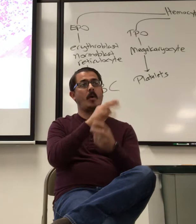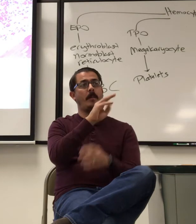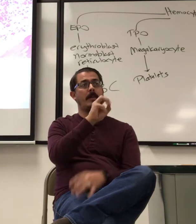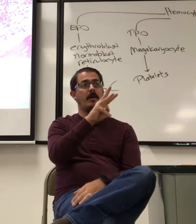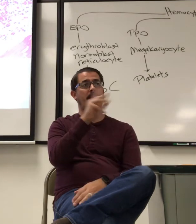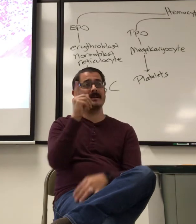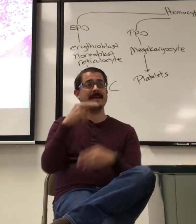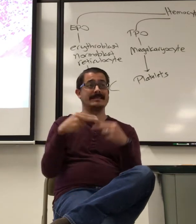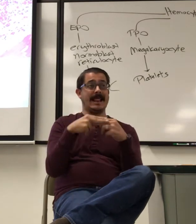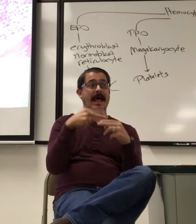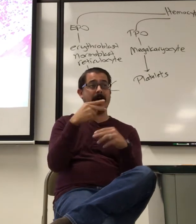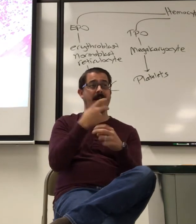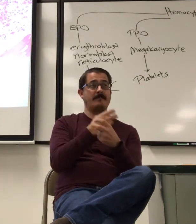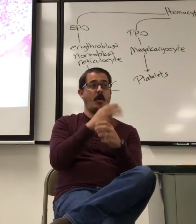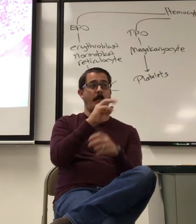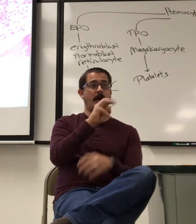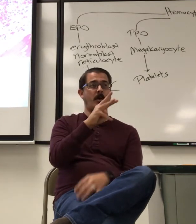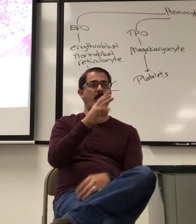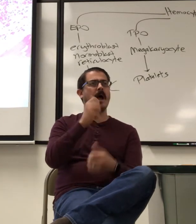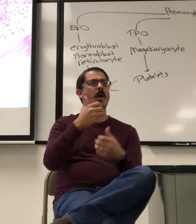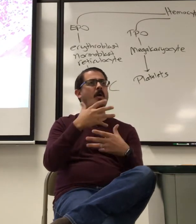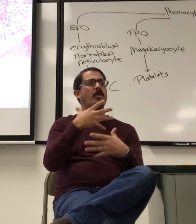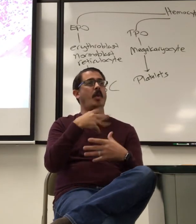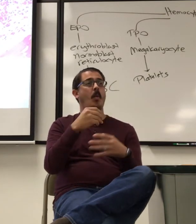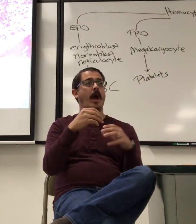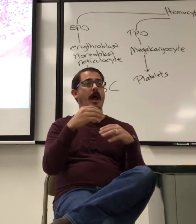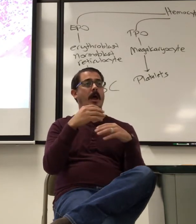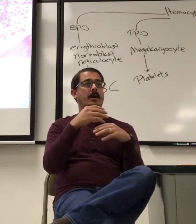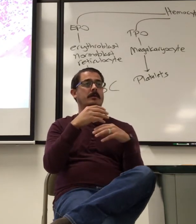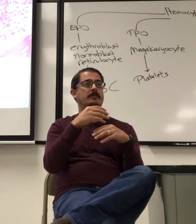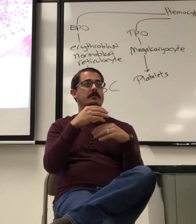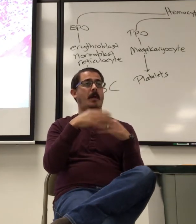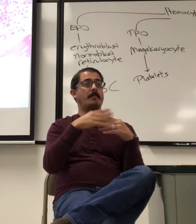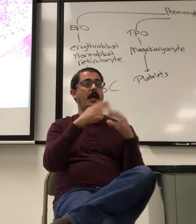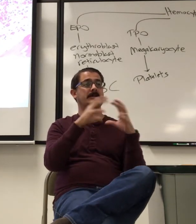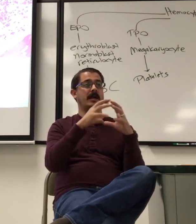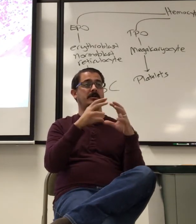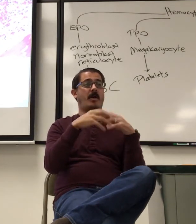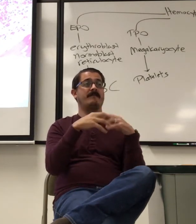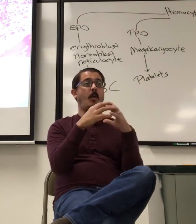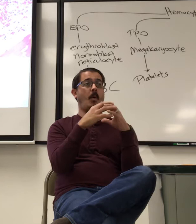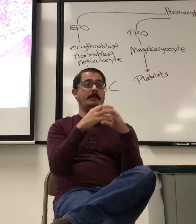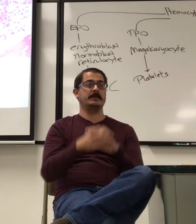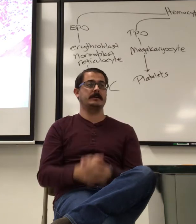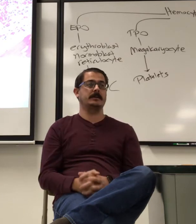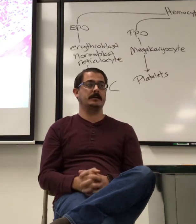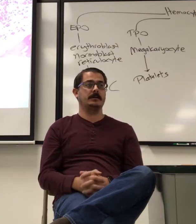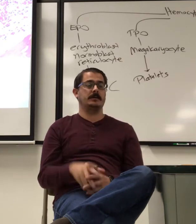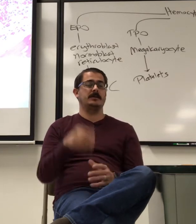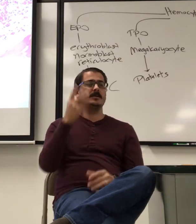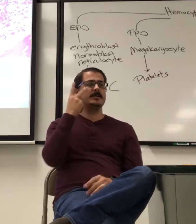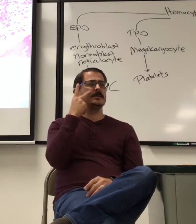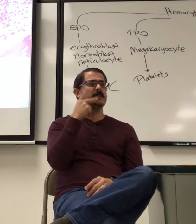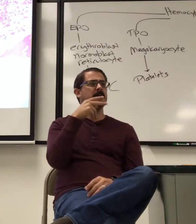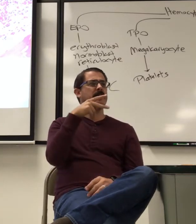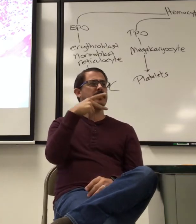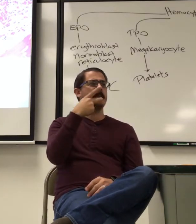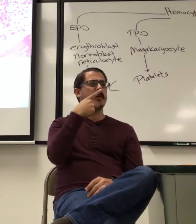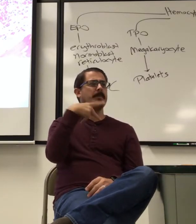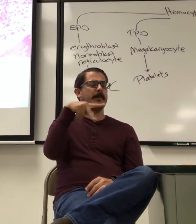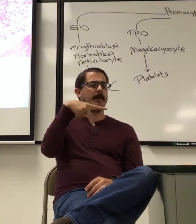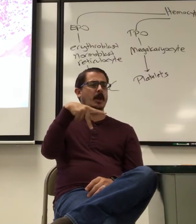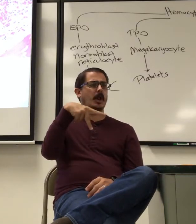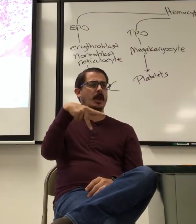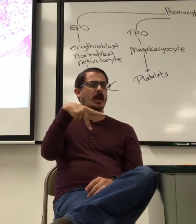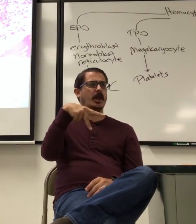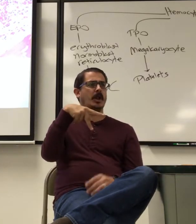of bone marrow, is how the white blood cells are formed. So what you see here in red marrow is all the little purple cells,